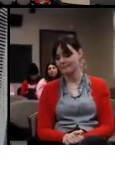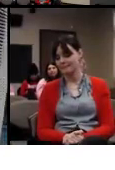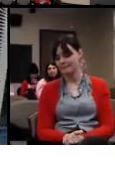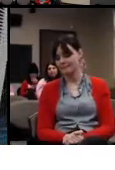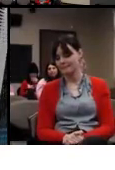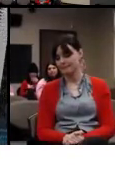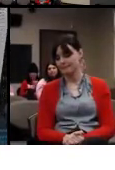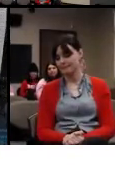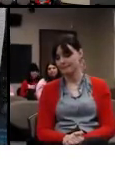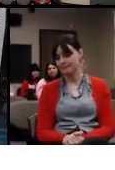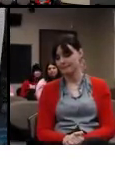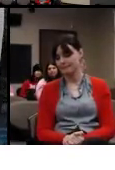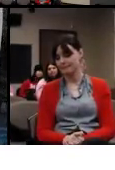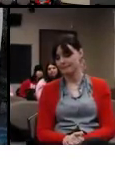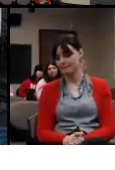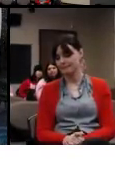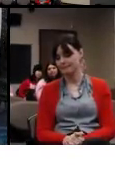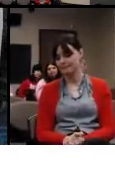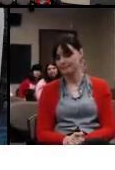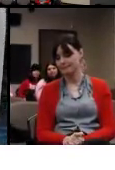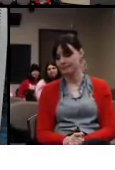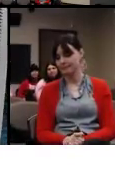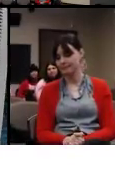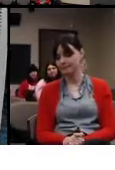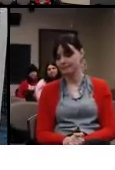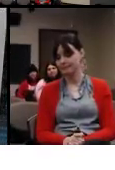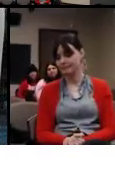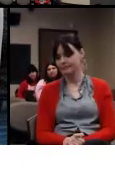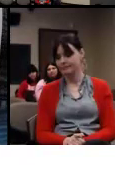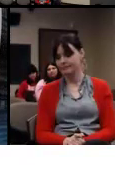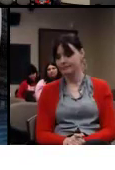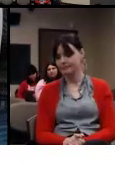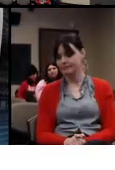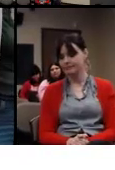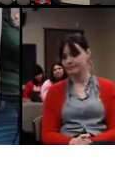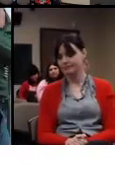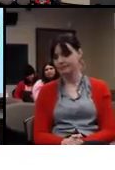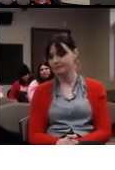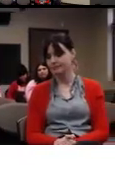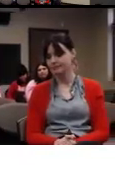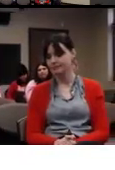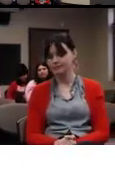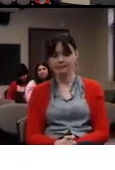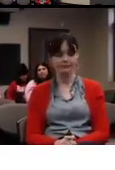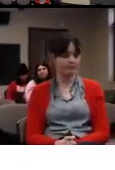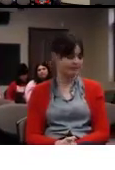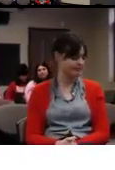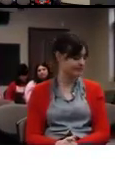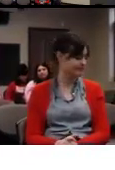about four NPs, four nouns, so they are referring expressions. Mm-hmm. They're very